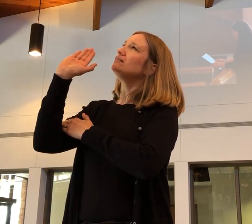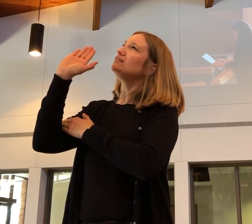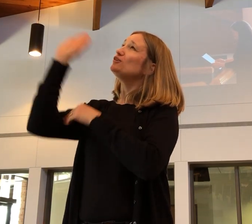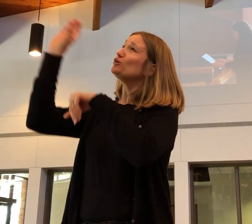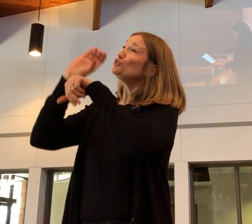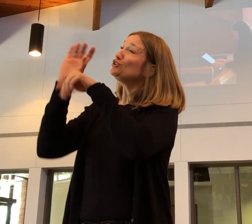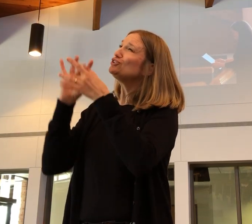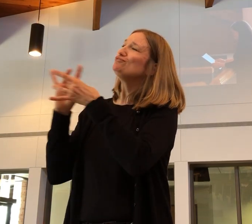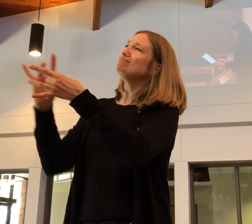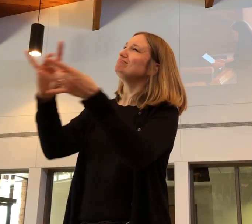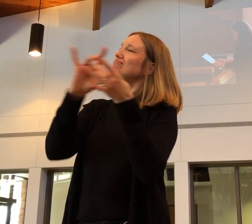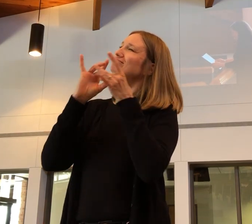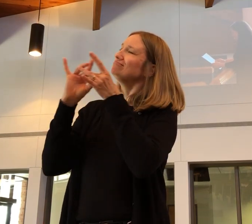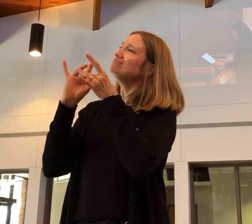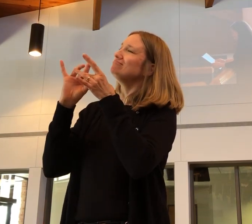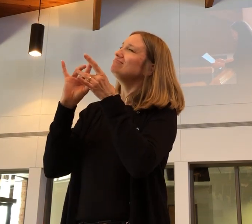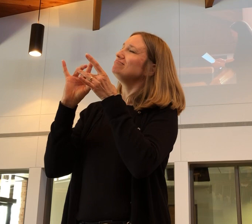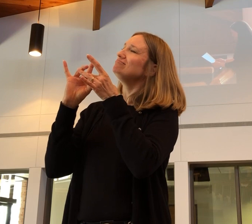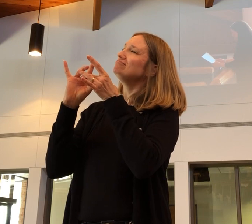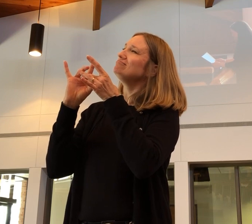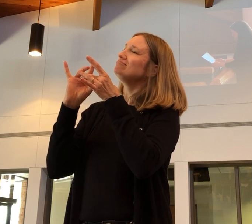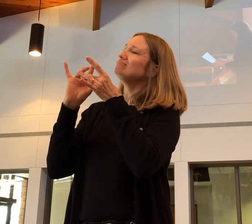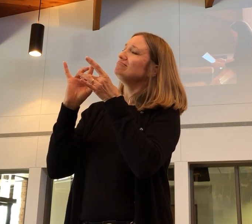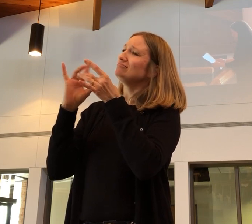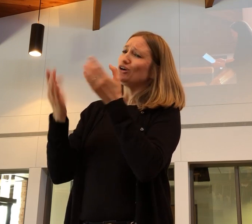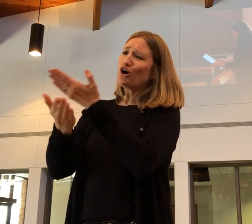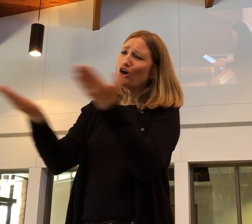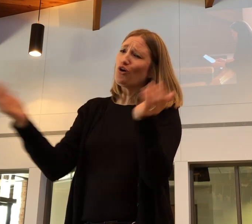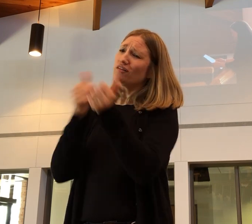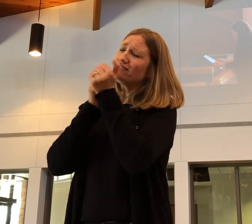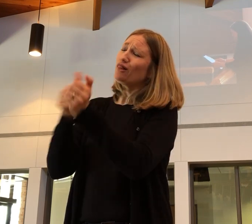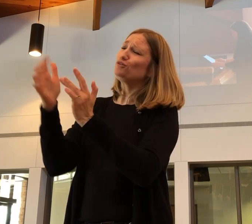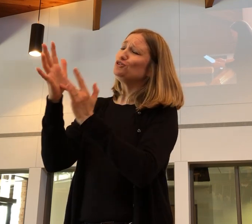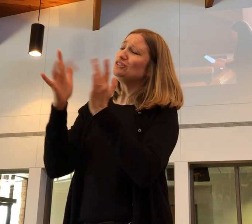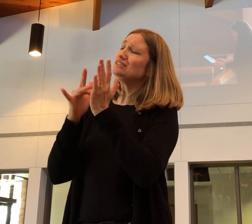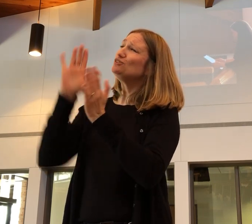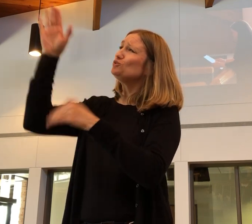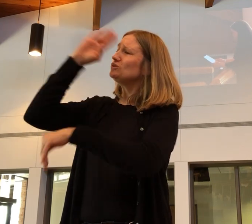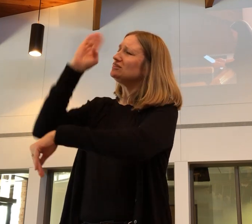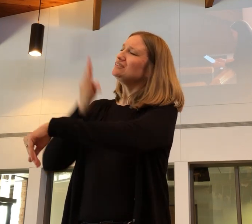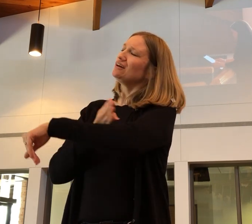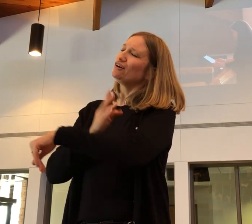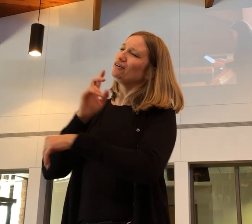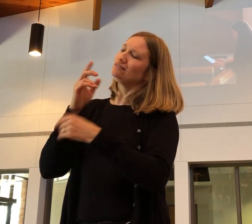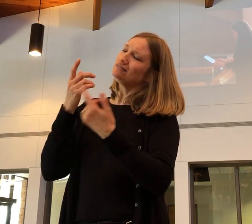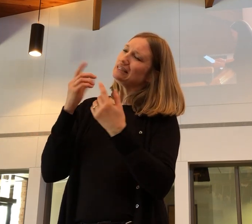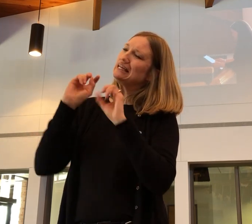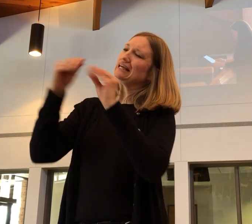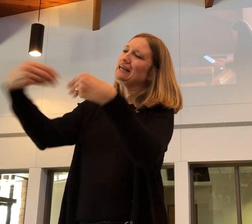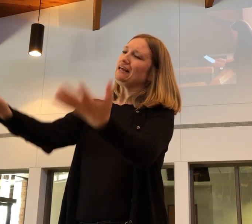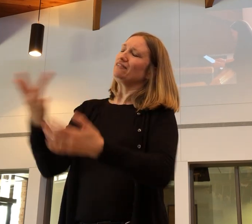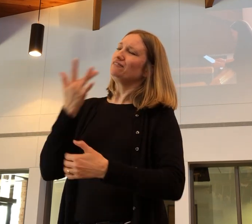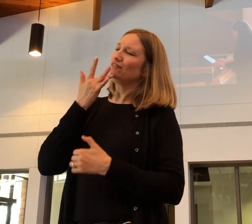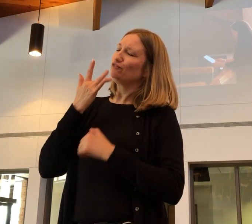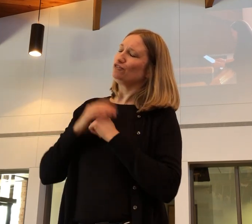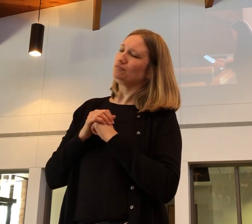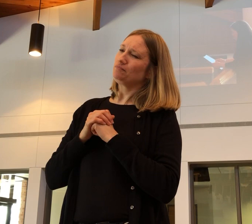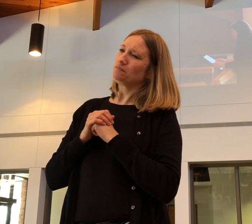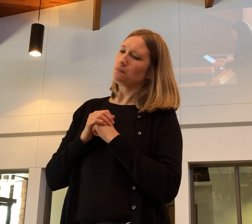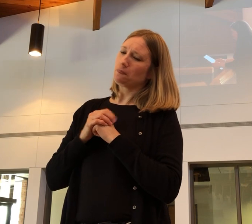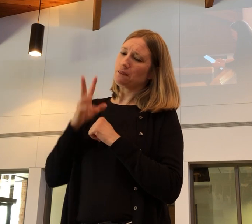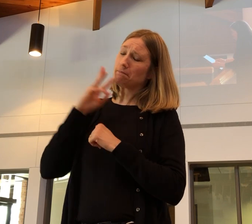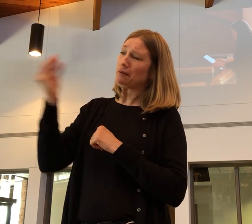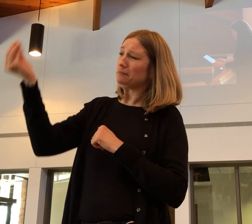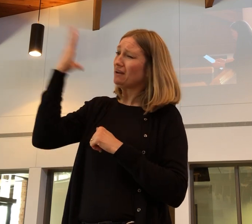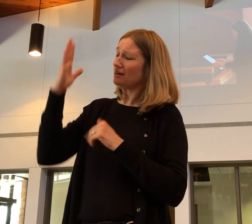church unity. Look with favor on all who follow Jesus, your Son. Make all the baptized one